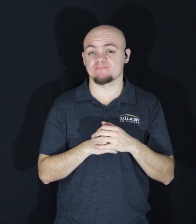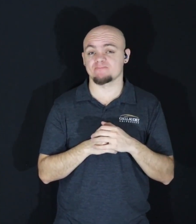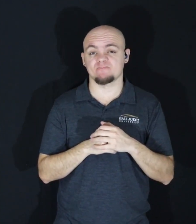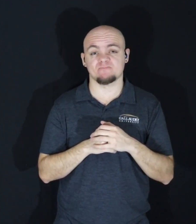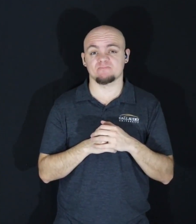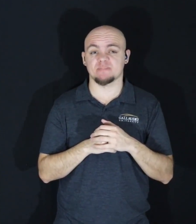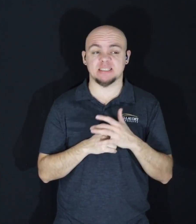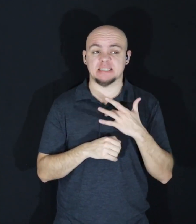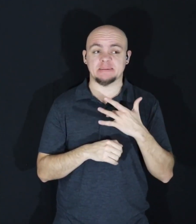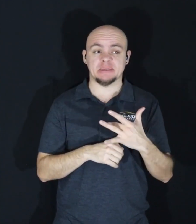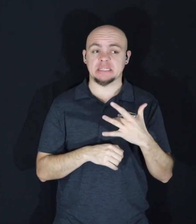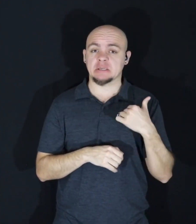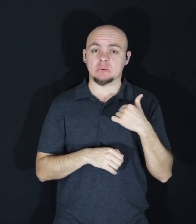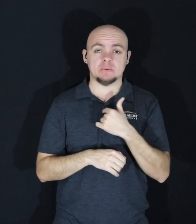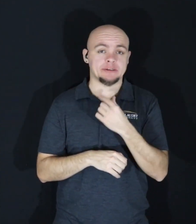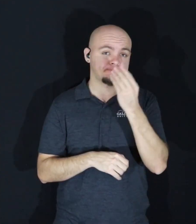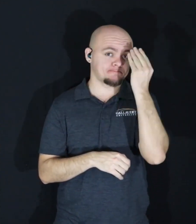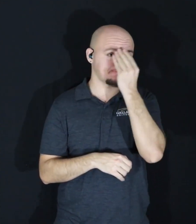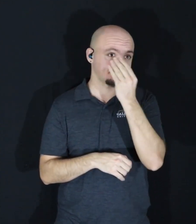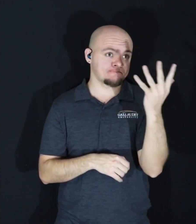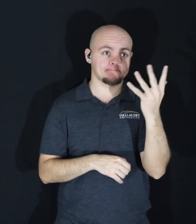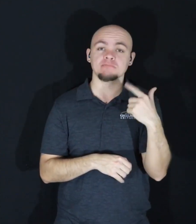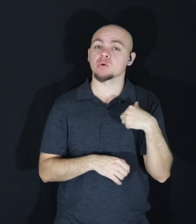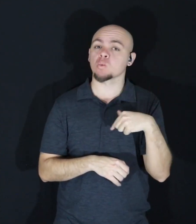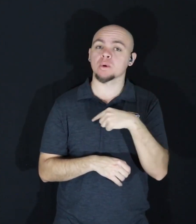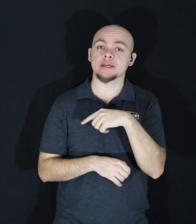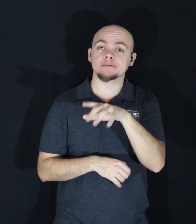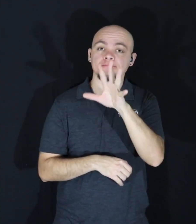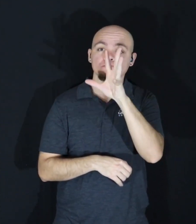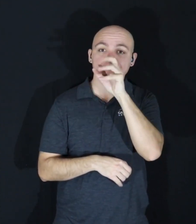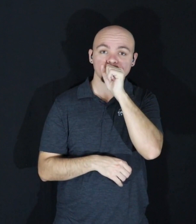aloud. But I am going to tell you what it is today.